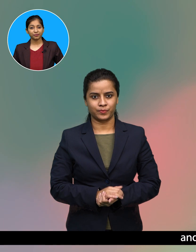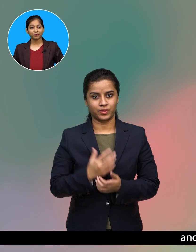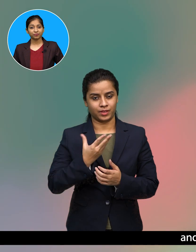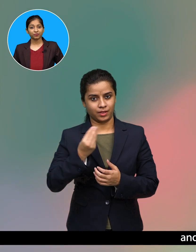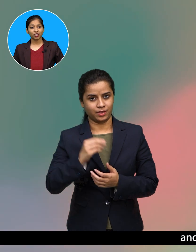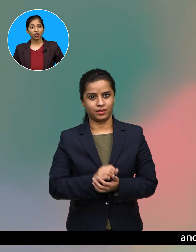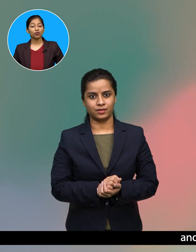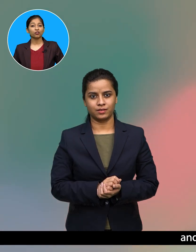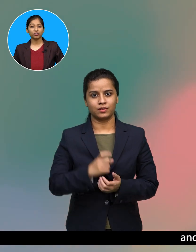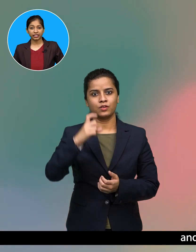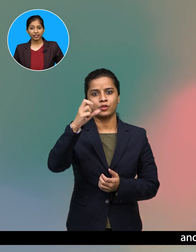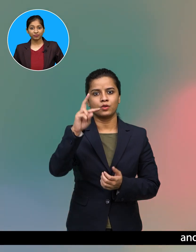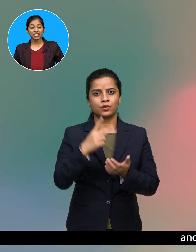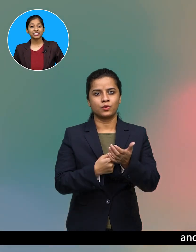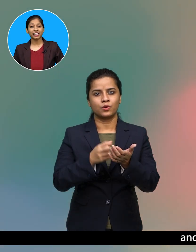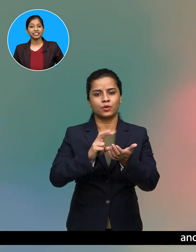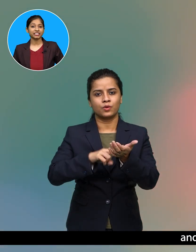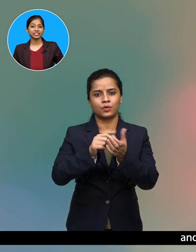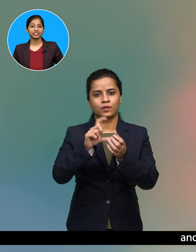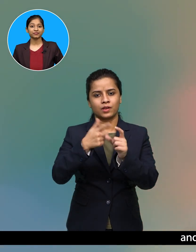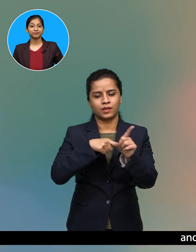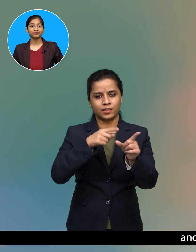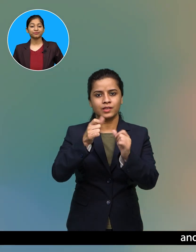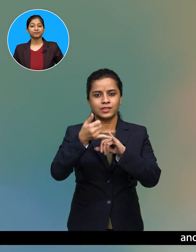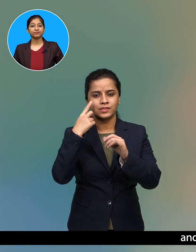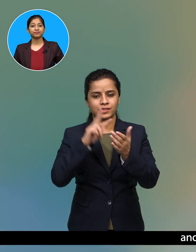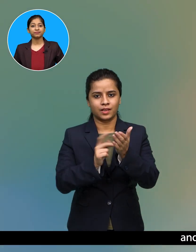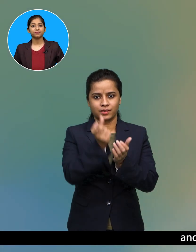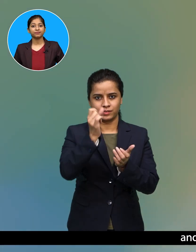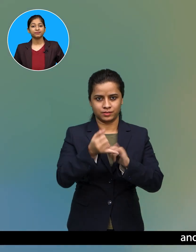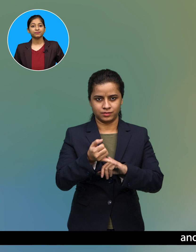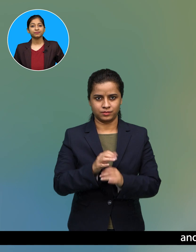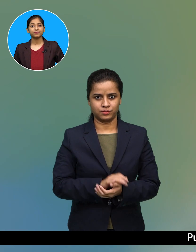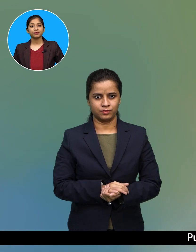and coronary sinus.